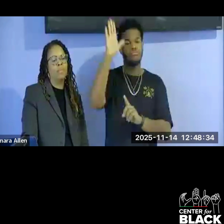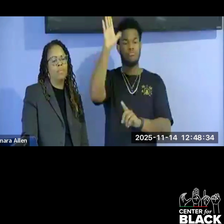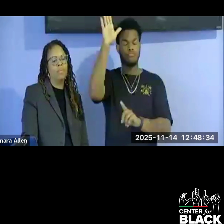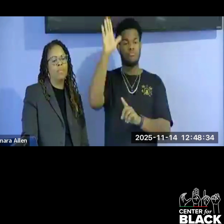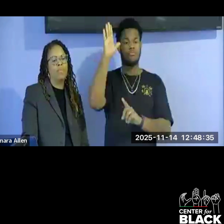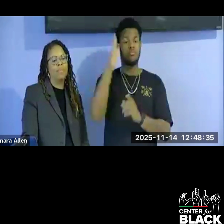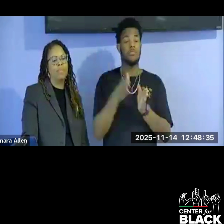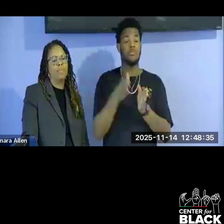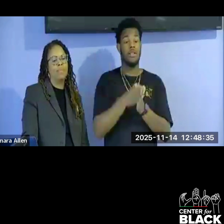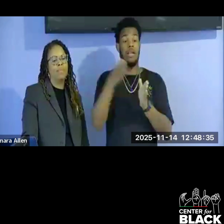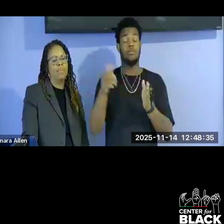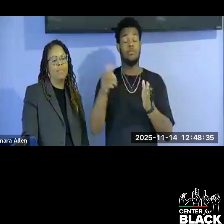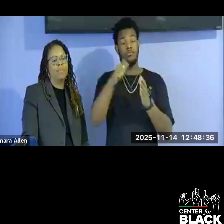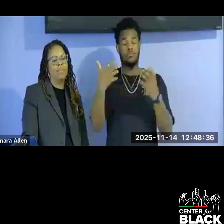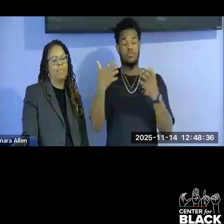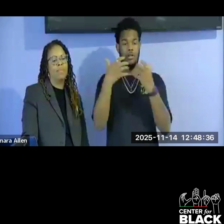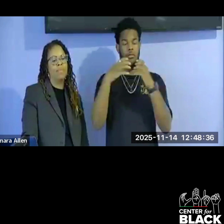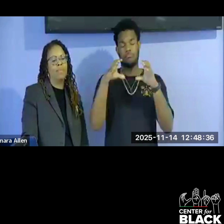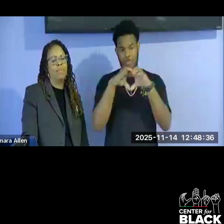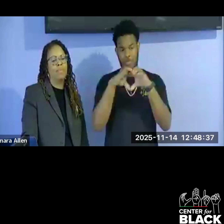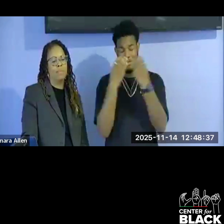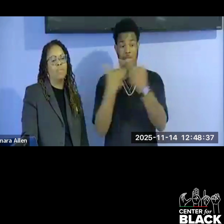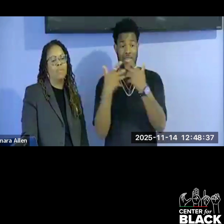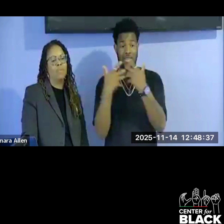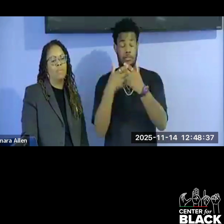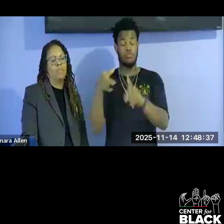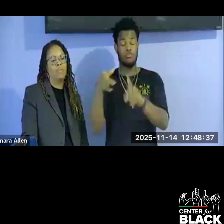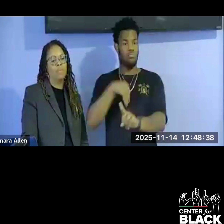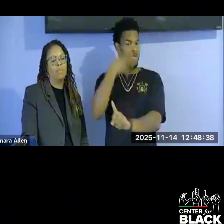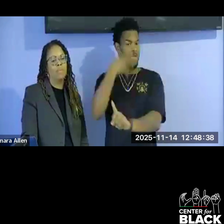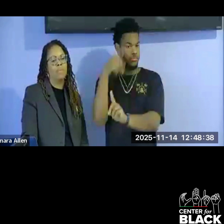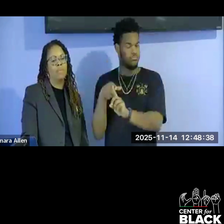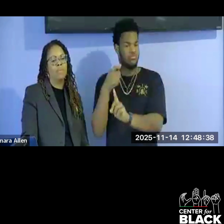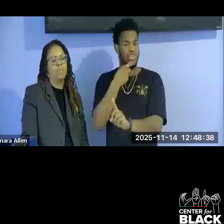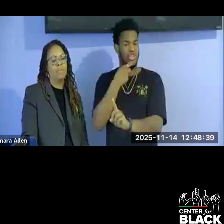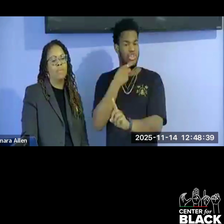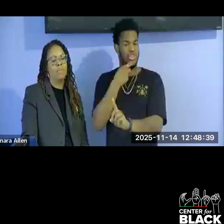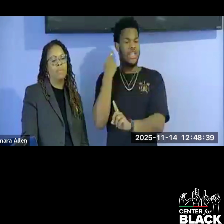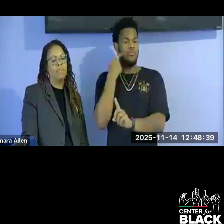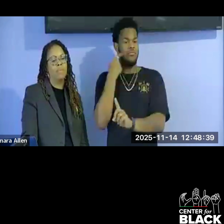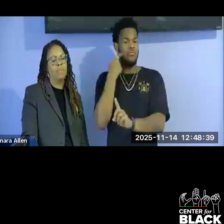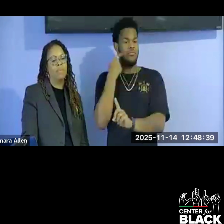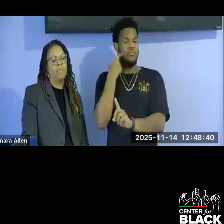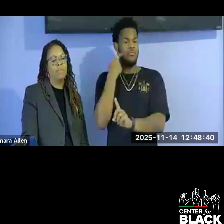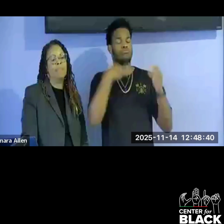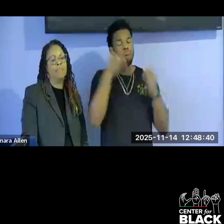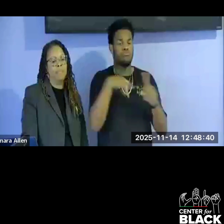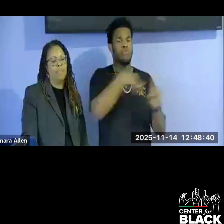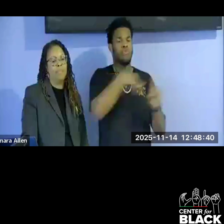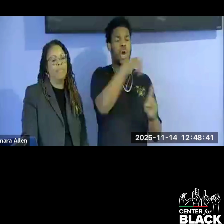be published into books and online at deaf universities and schools?